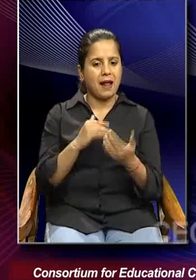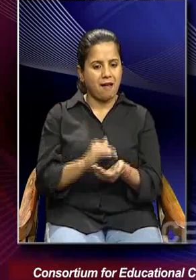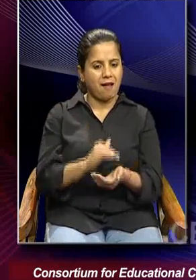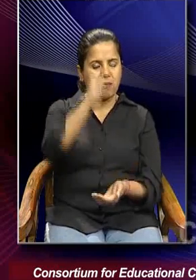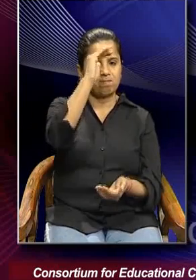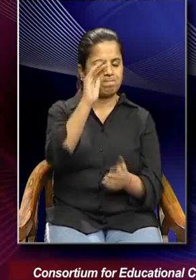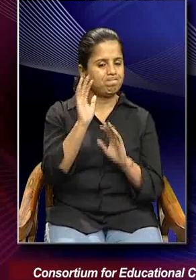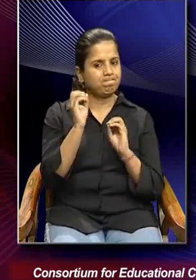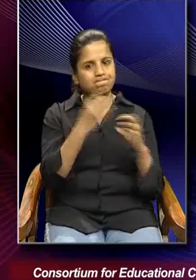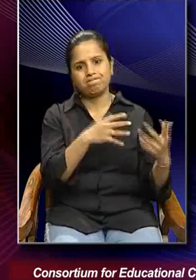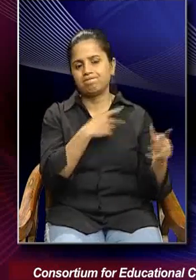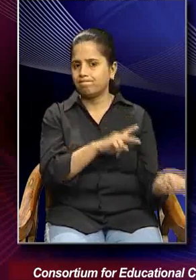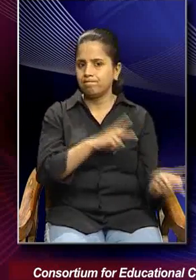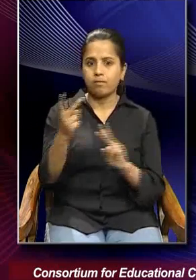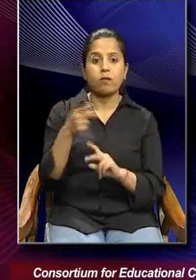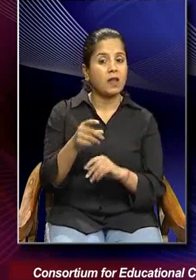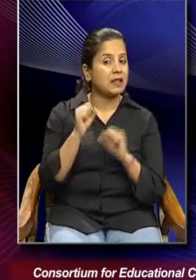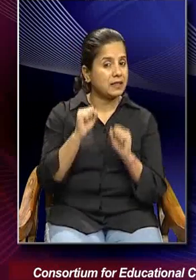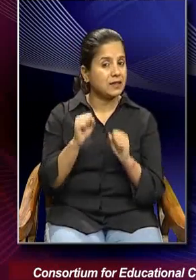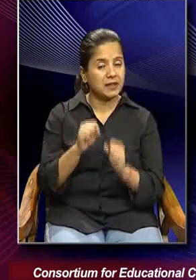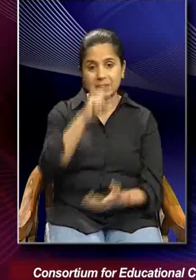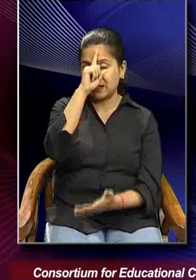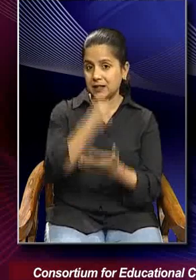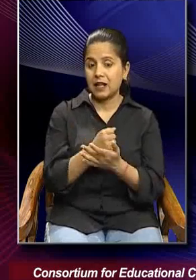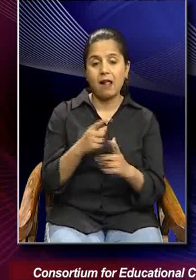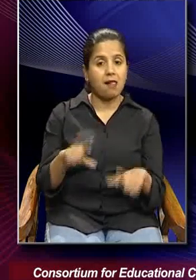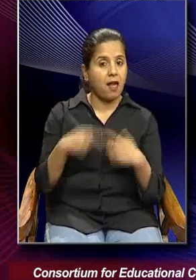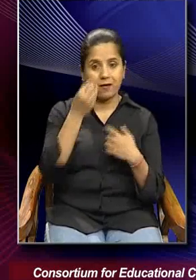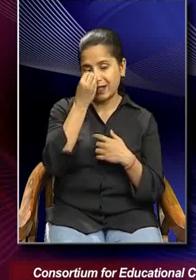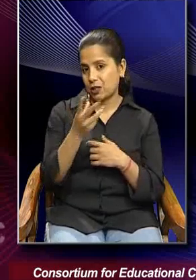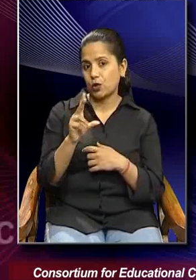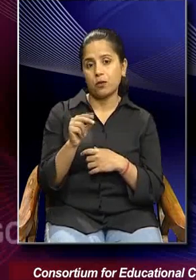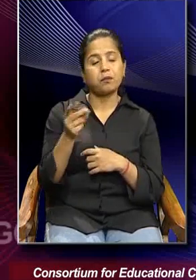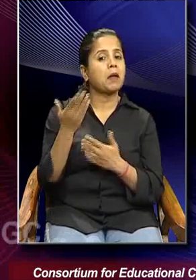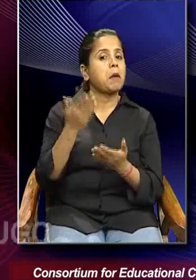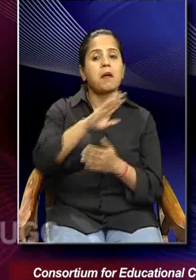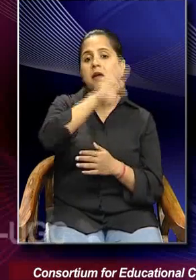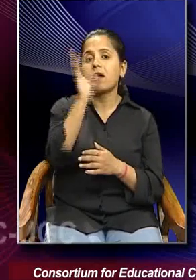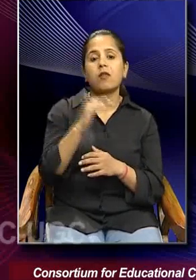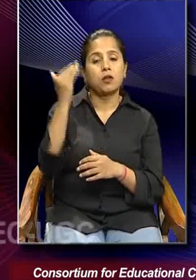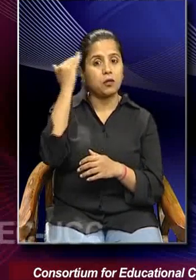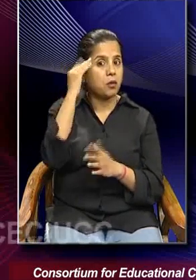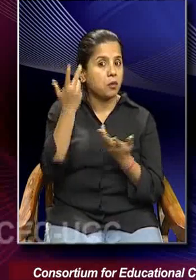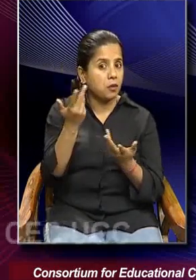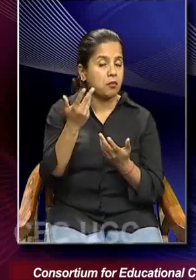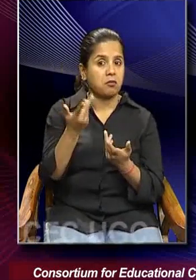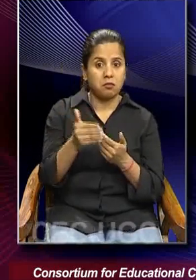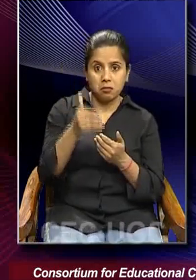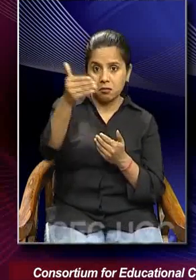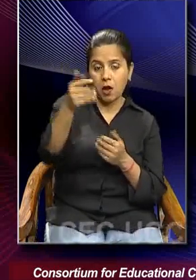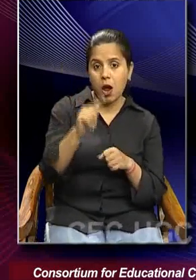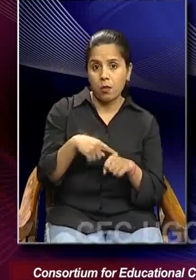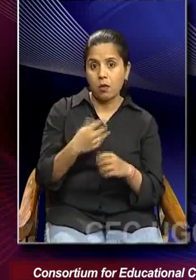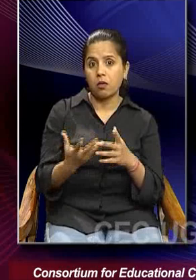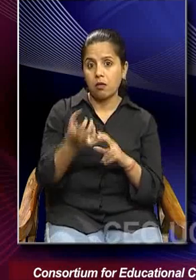is probably one of the most difficult decisions to make in their life. Probably they never know whether they will be able to, or they will get an